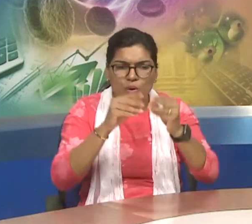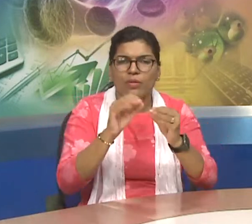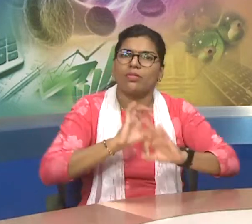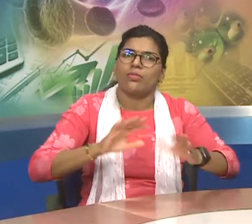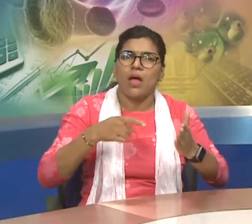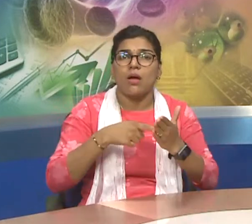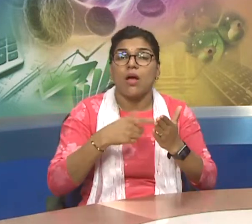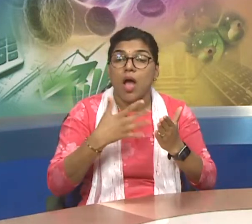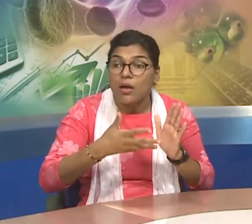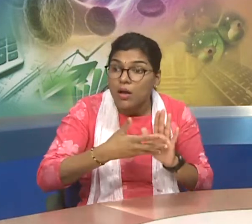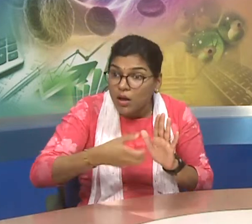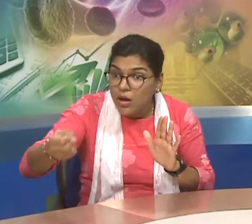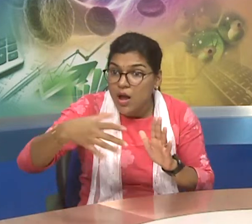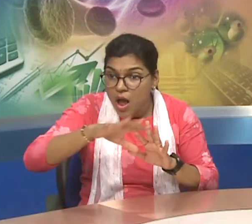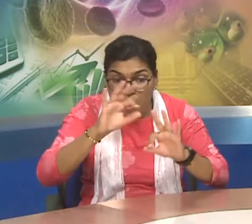list.